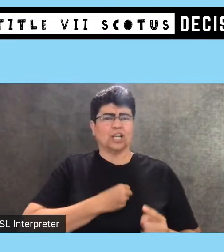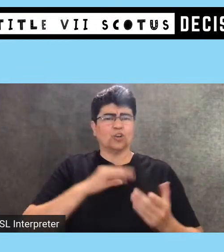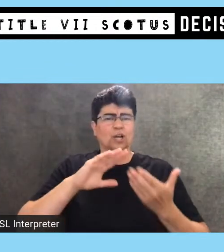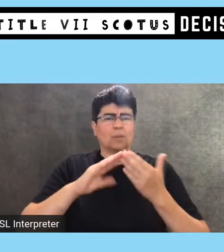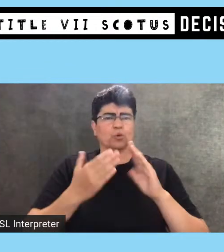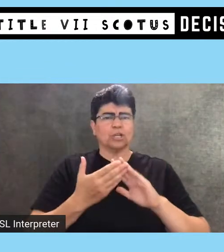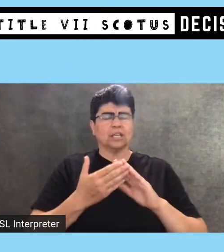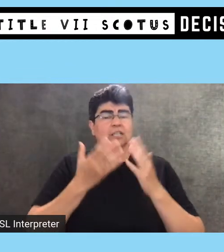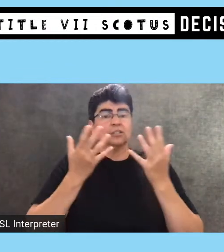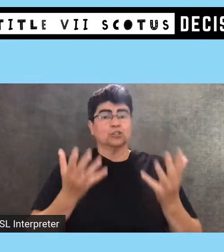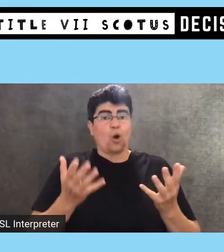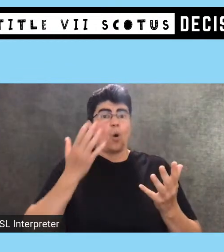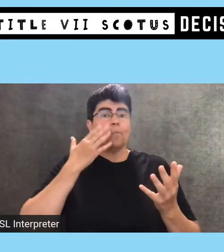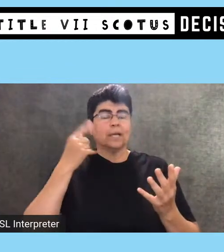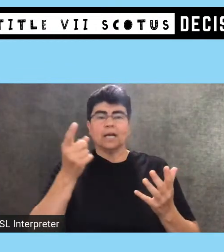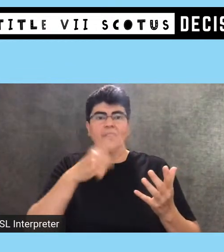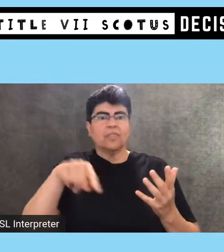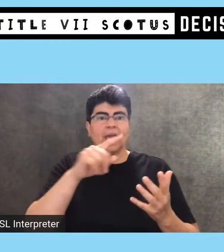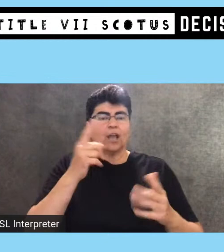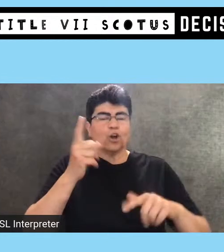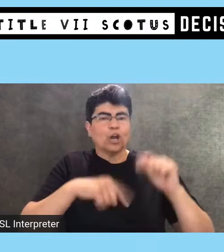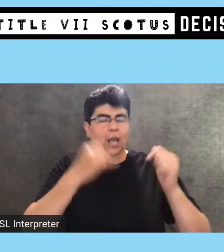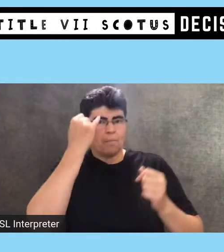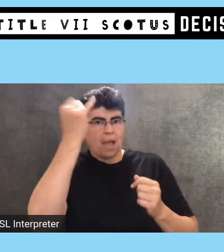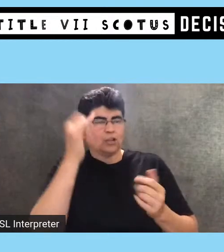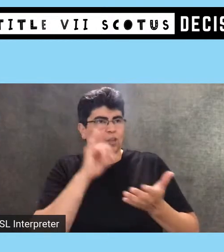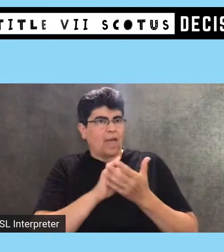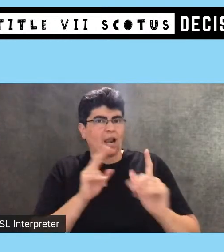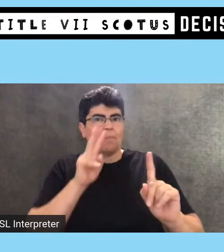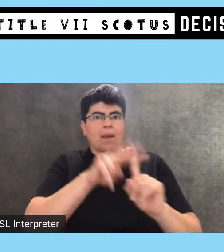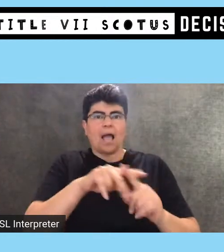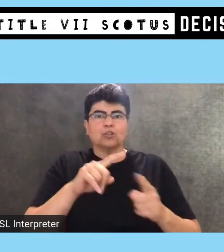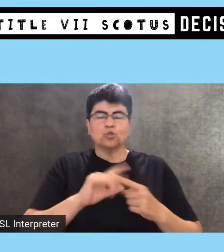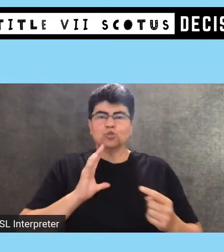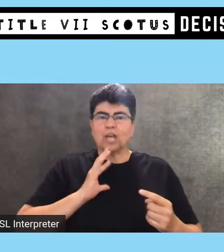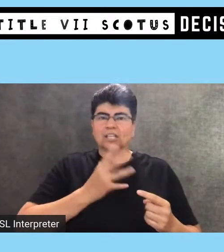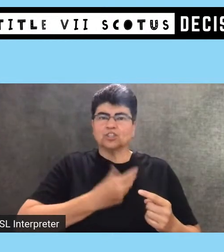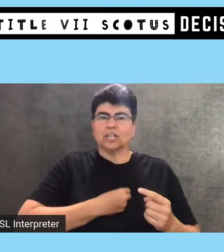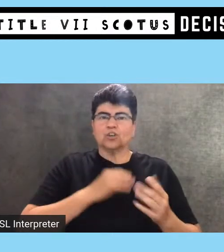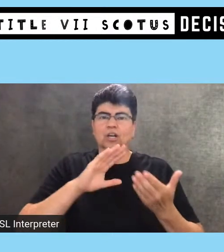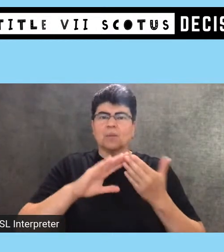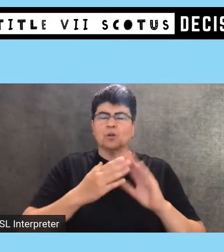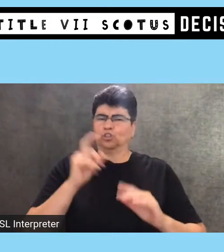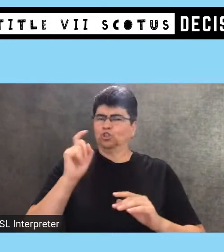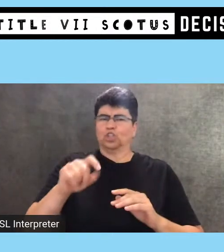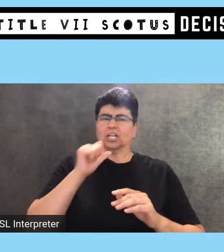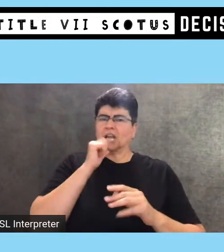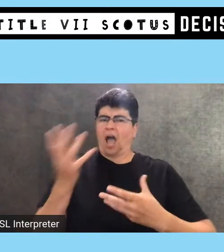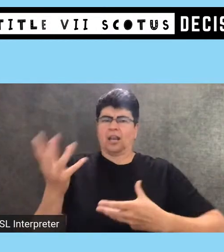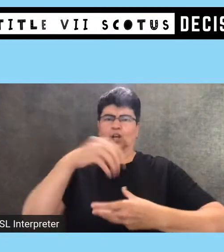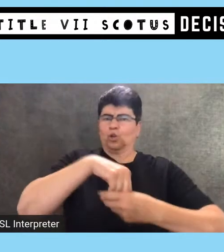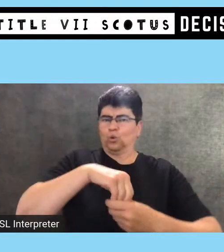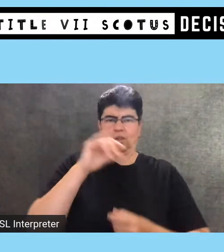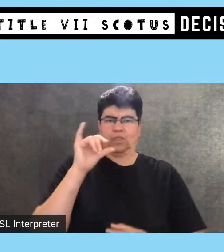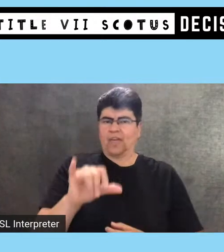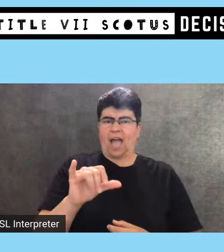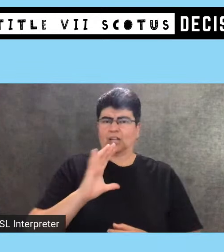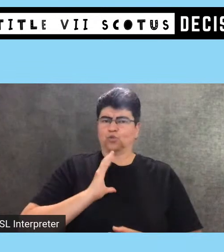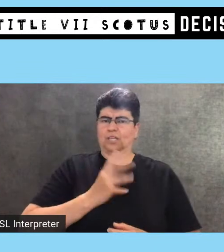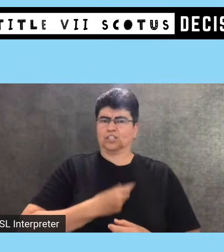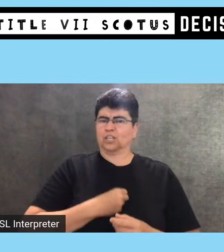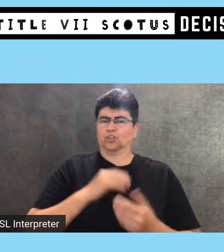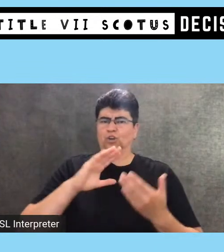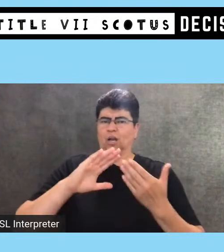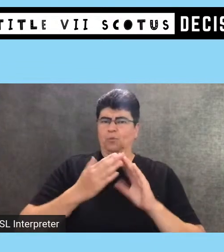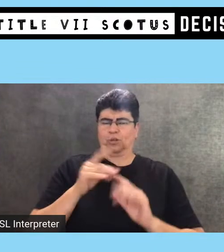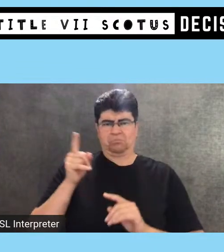And so because they didn't imagine it applying to the transgender community, it shouldn't be interpreted to include the transgender